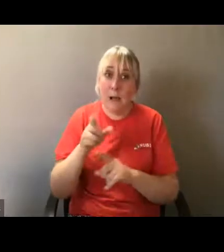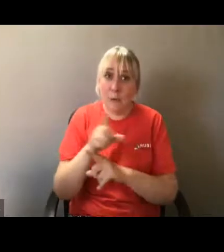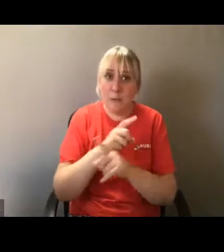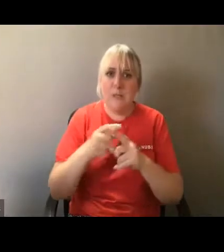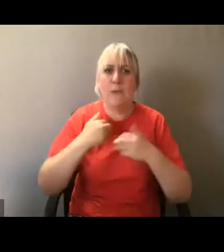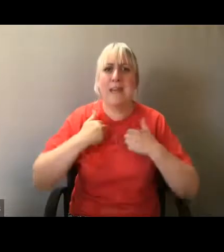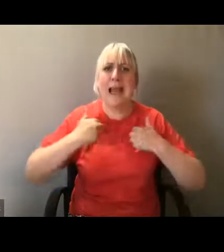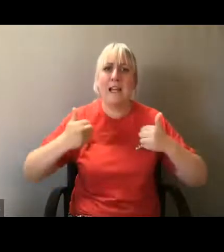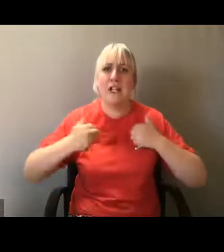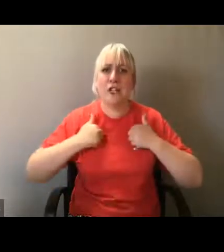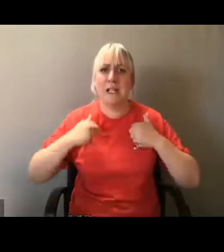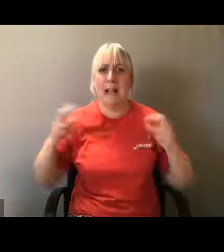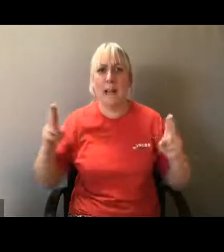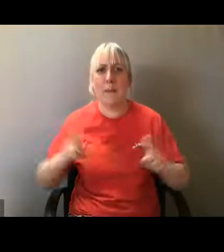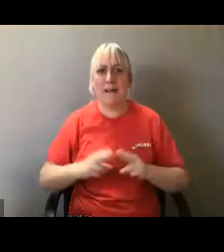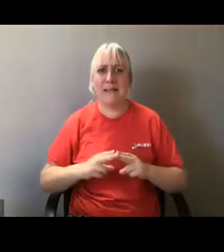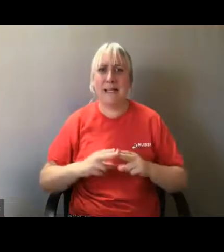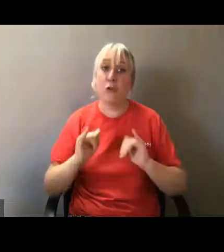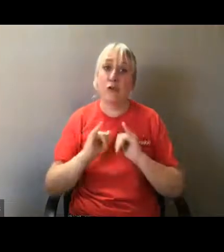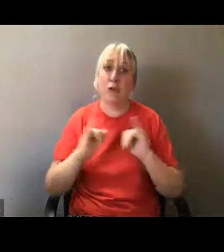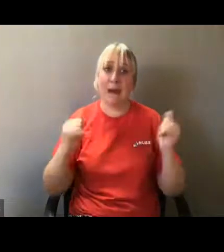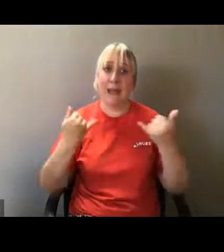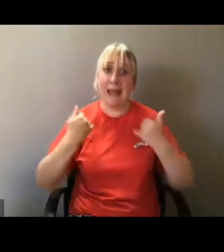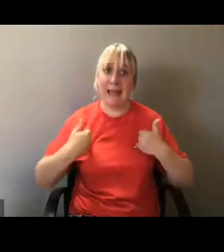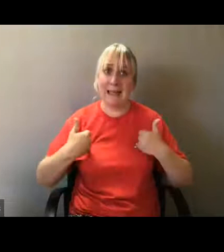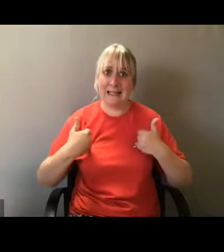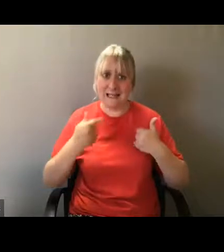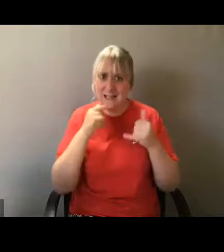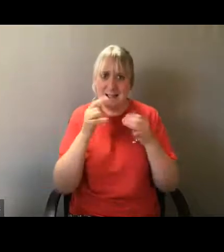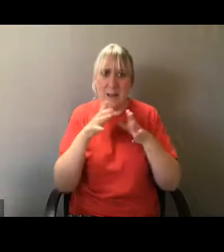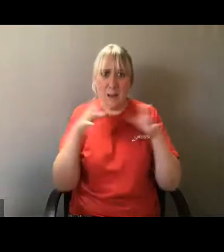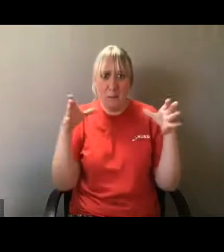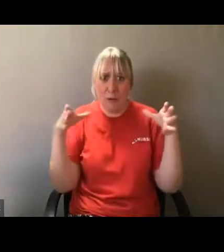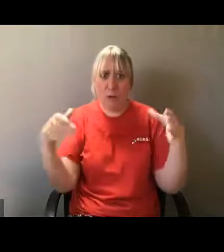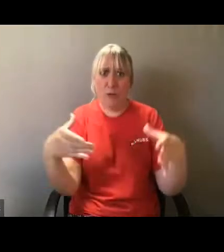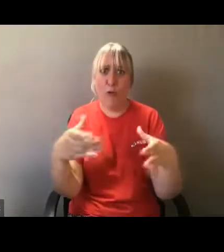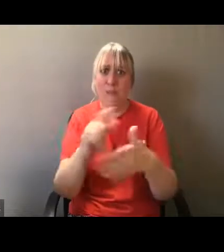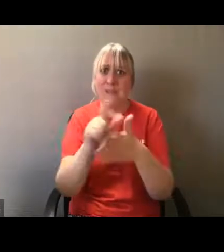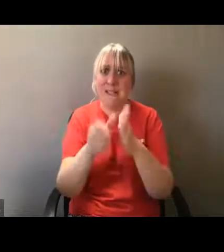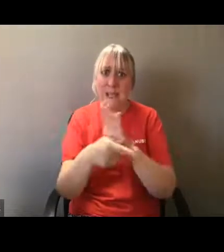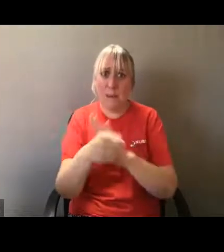limiting chronic illnesses is quite a big constituency of disabled people.